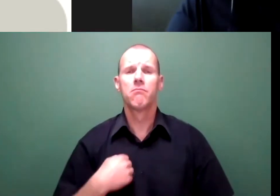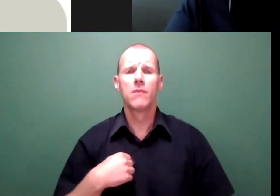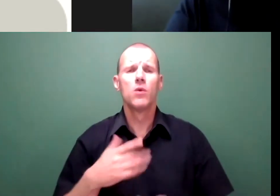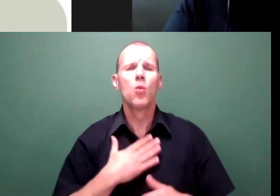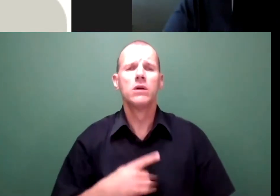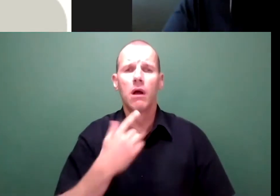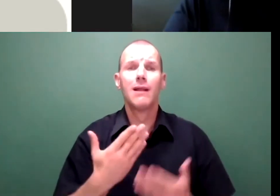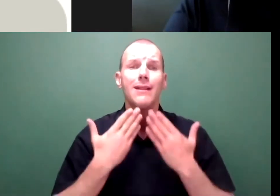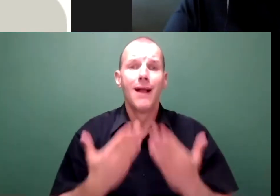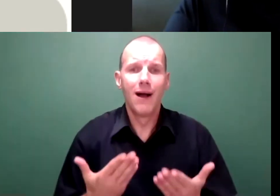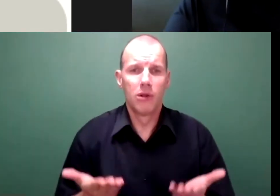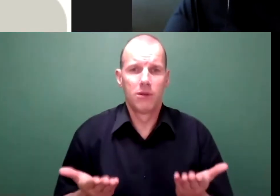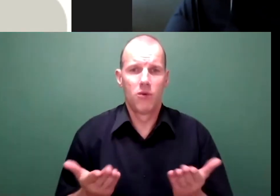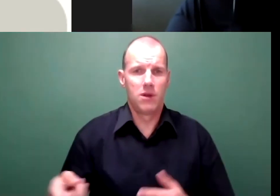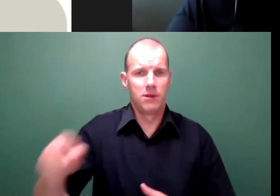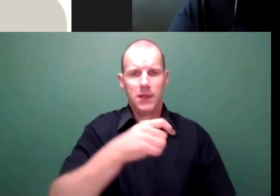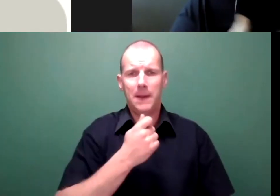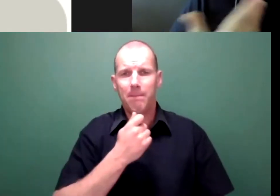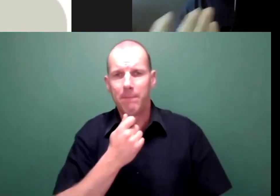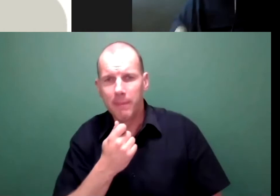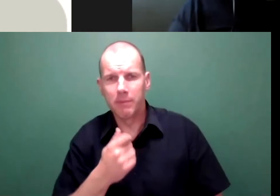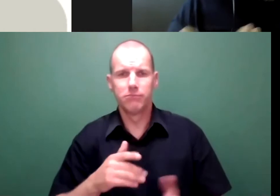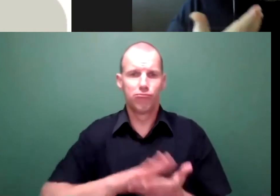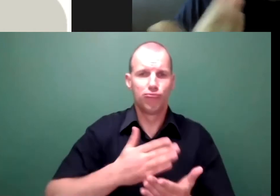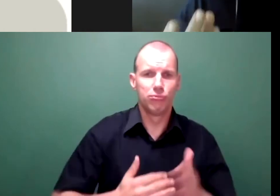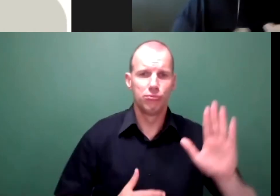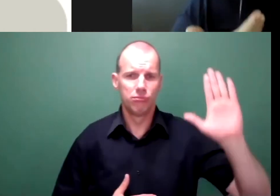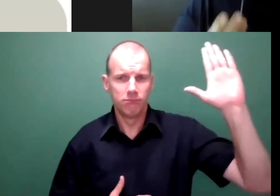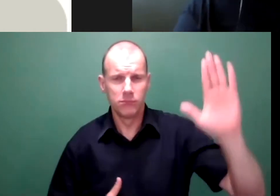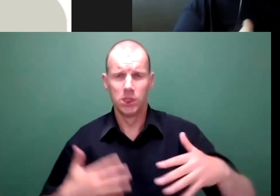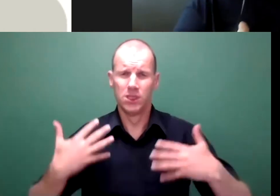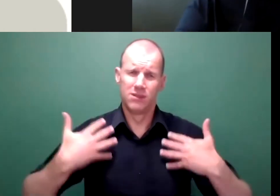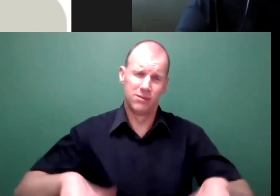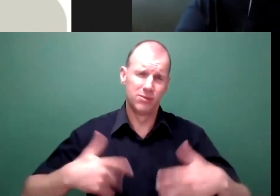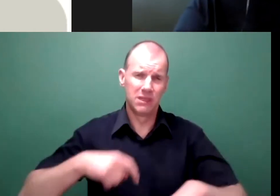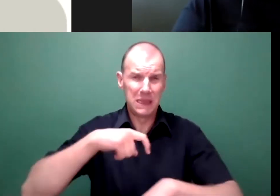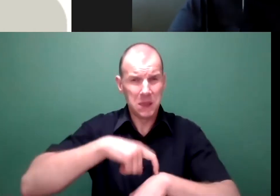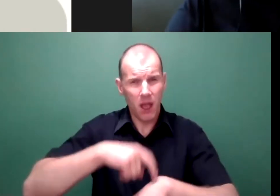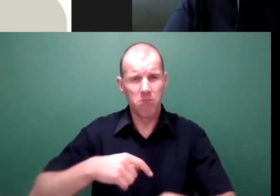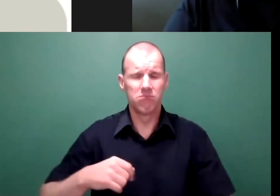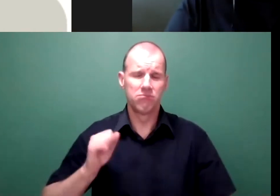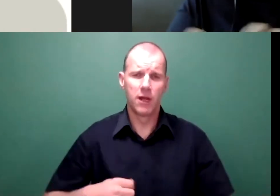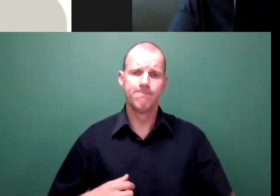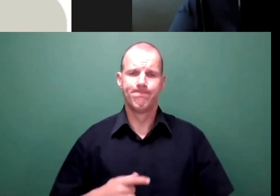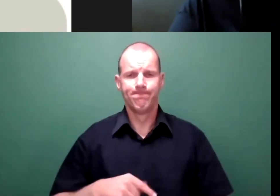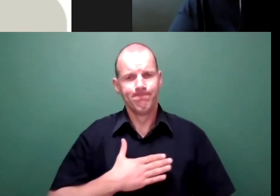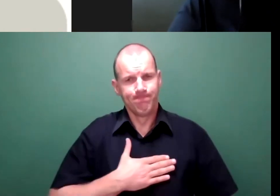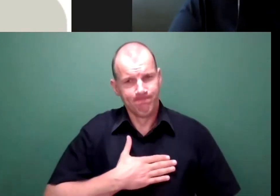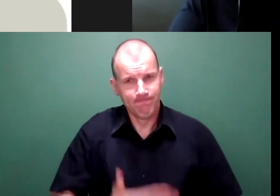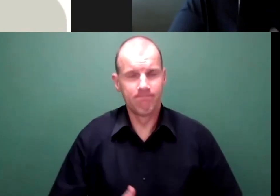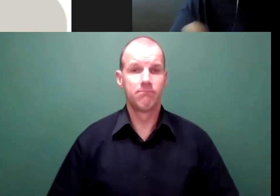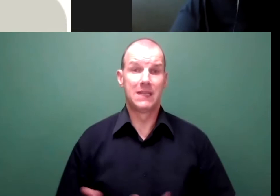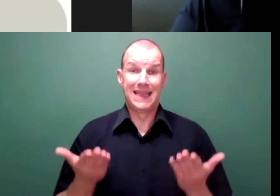for Wesley, for sport. There's interpreters that are good in doing voiceovers. There's interpreters that are doing good in